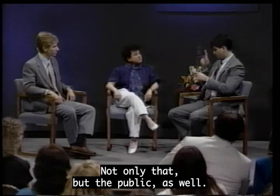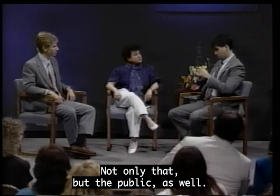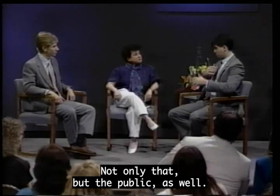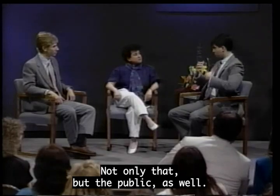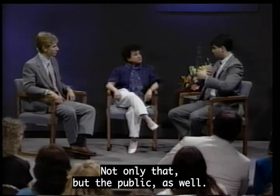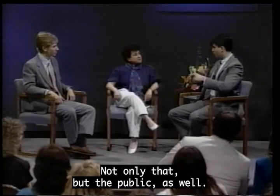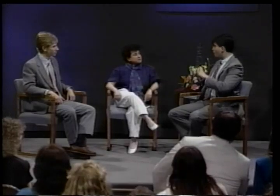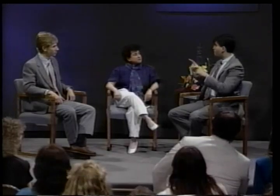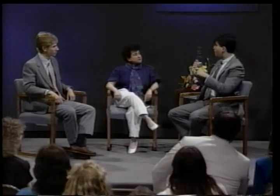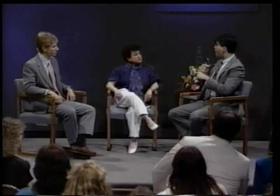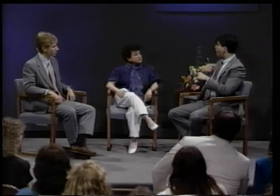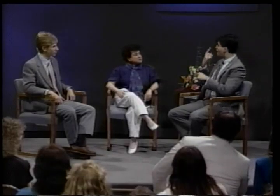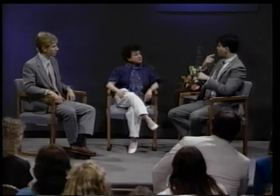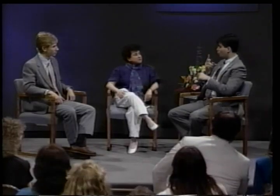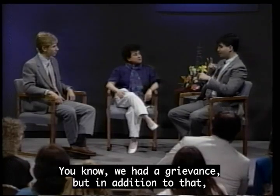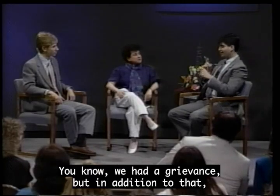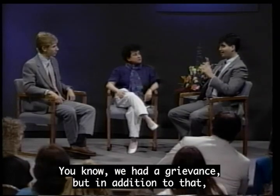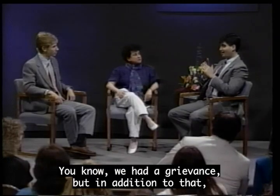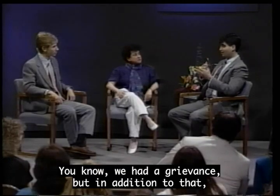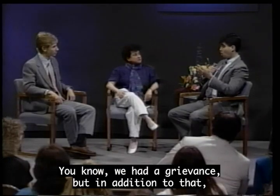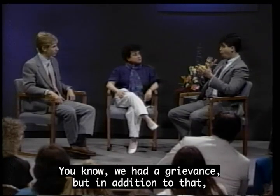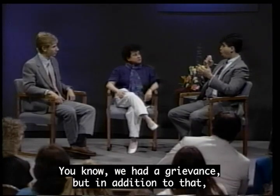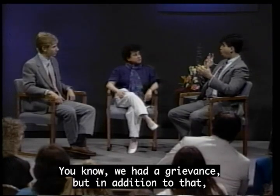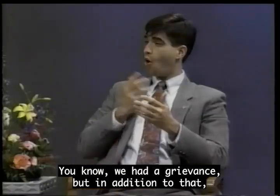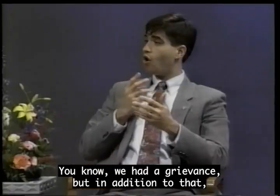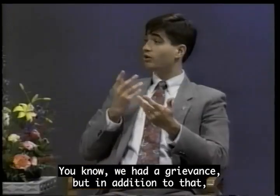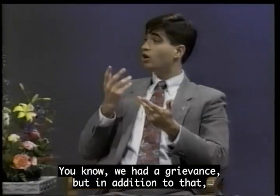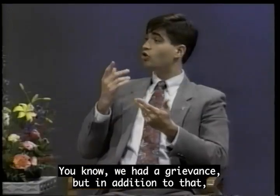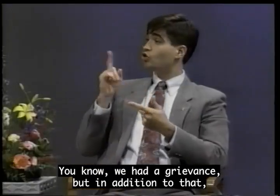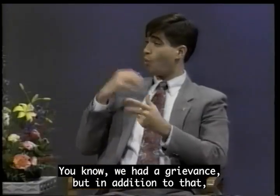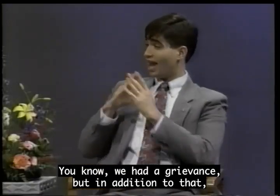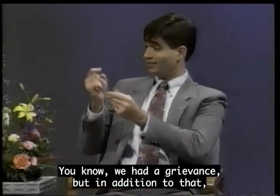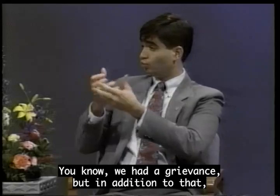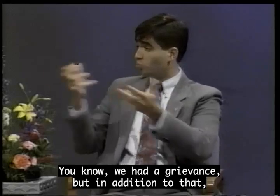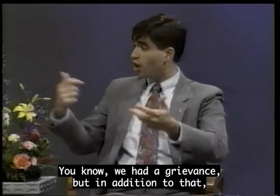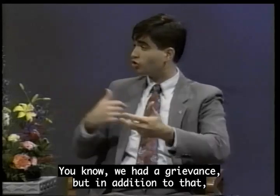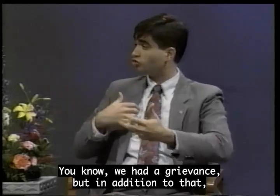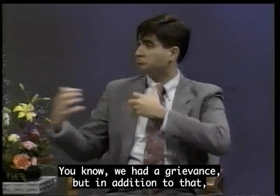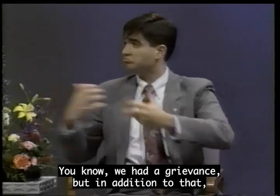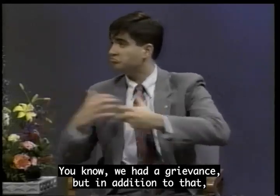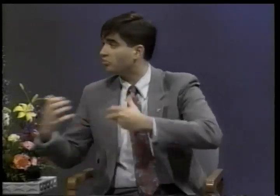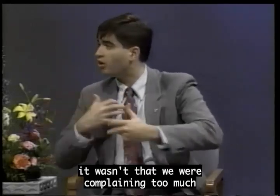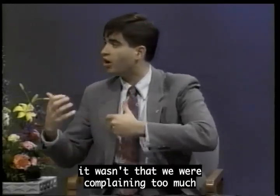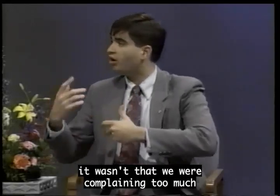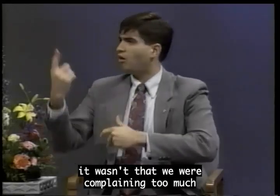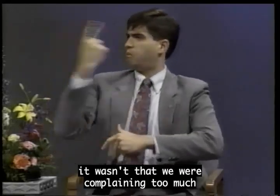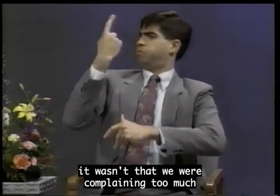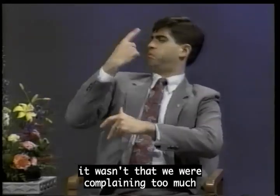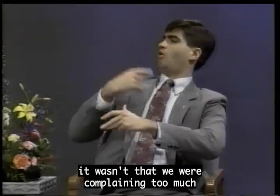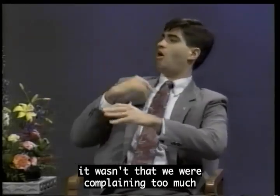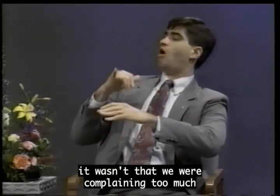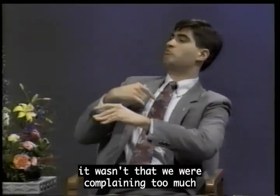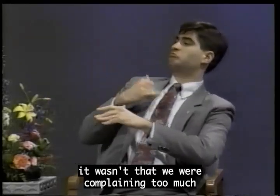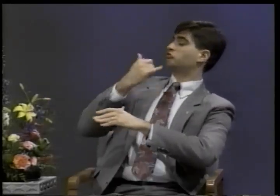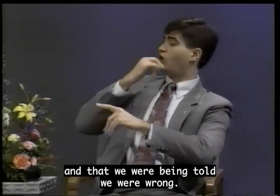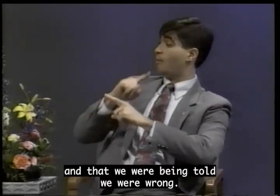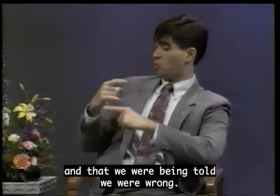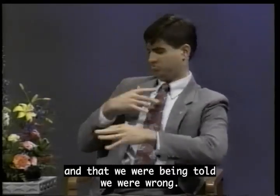well. You know, that we had a grievance, but in addition to that, it wasn't that we were complaining too much and that we were being told we